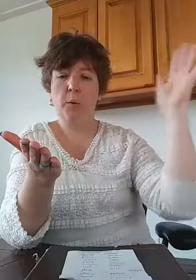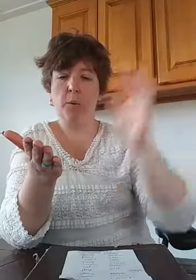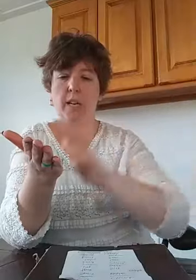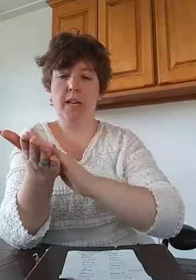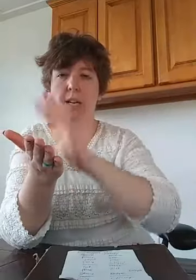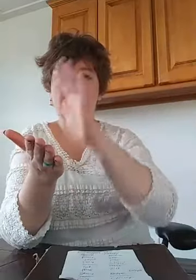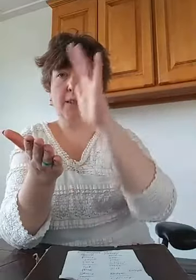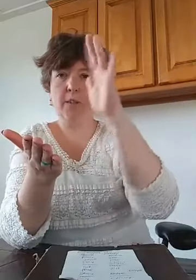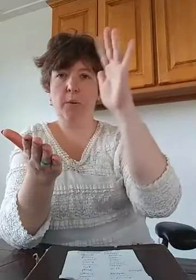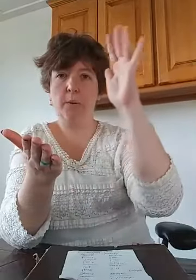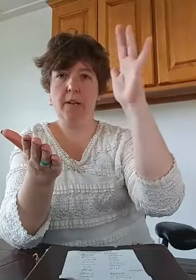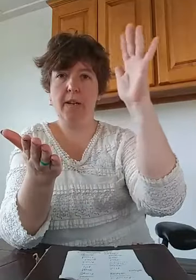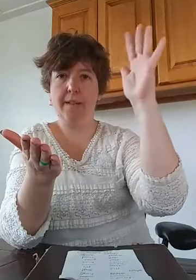Glory.